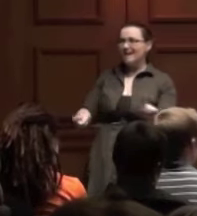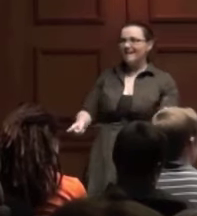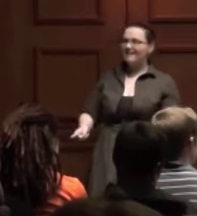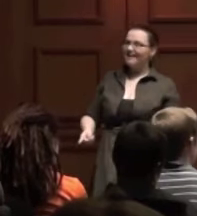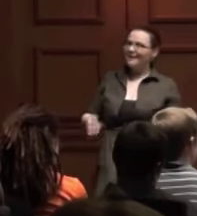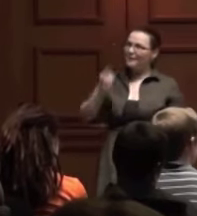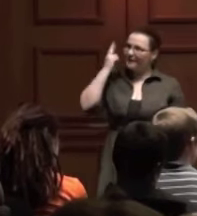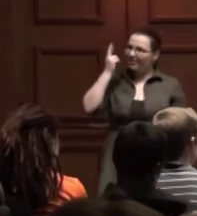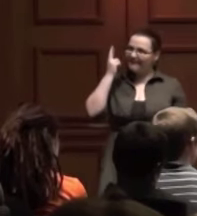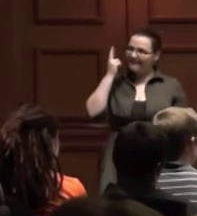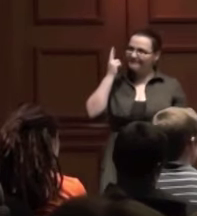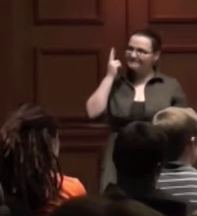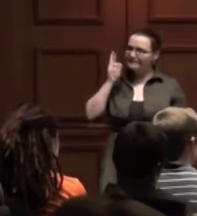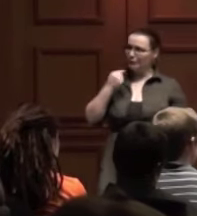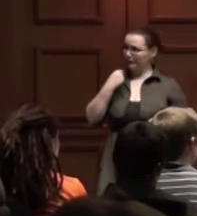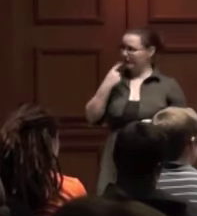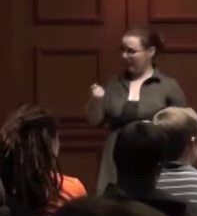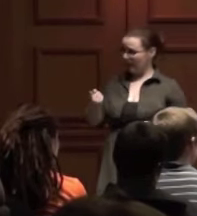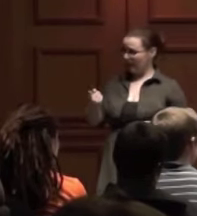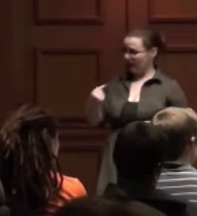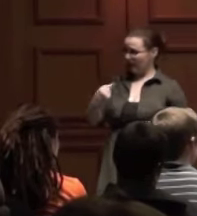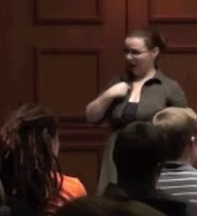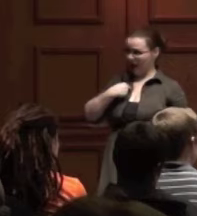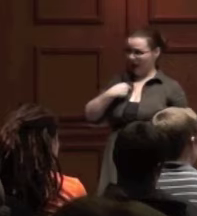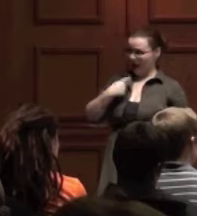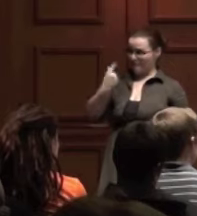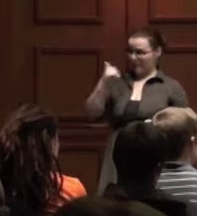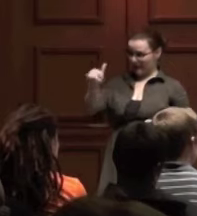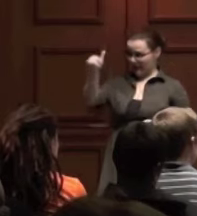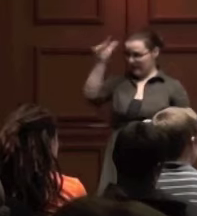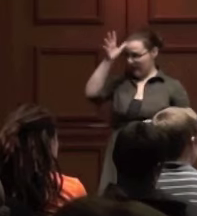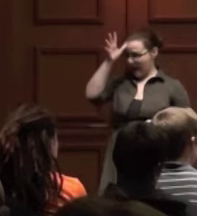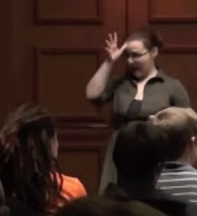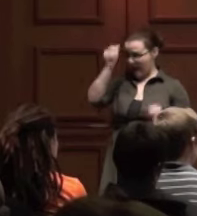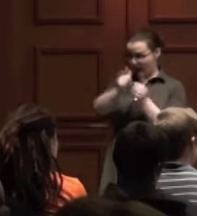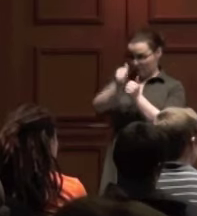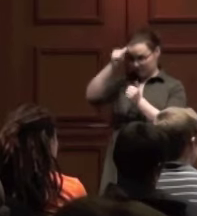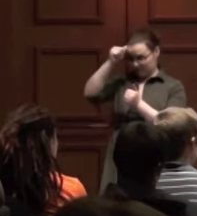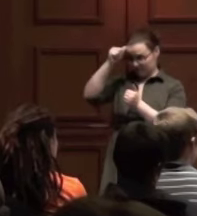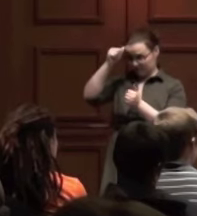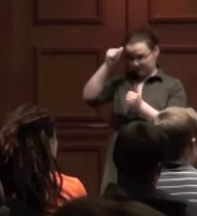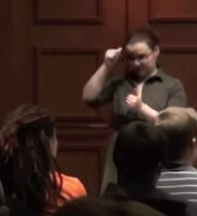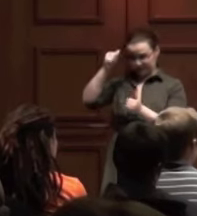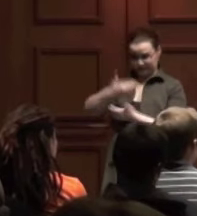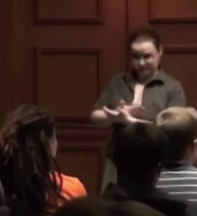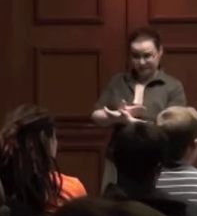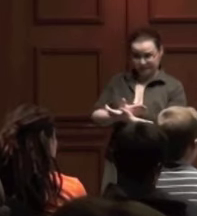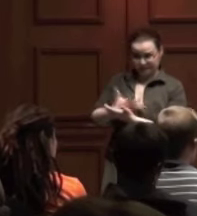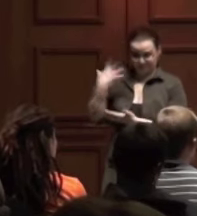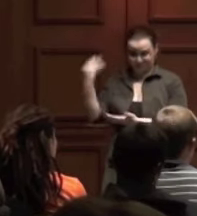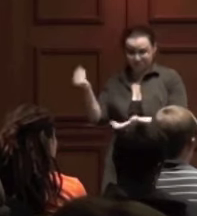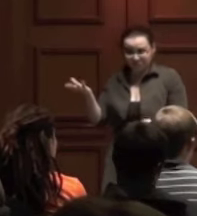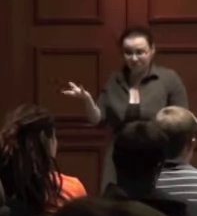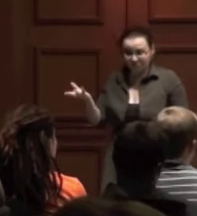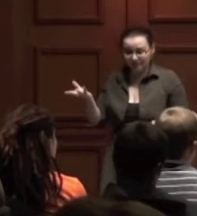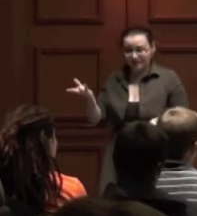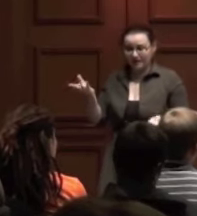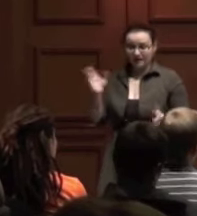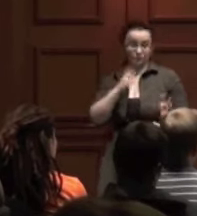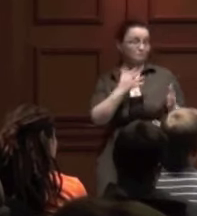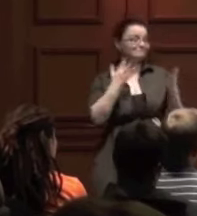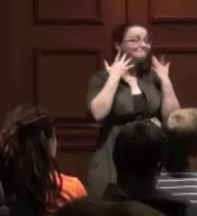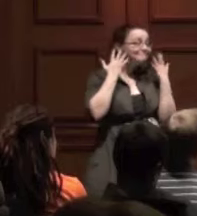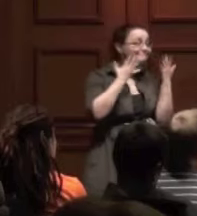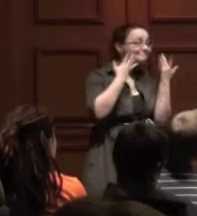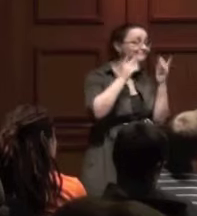warm response about being a gay dad out with your kid is kind of, well, you know, sometimes enough for one day. Sometimes when this